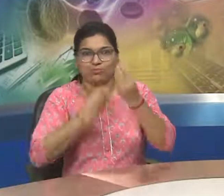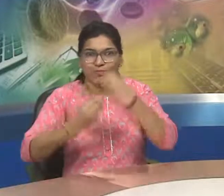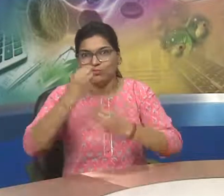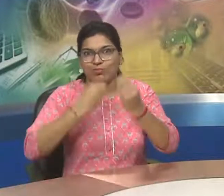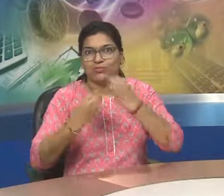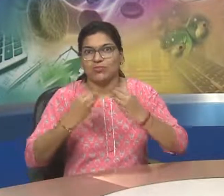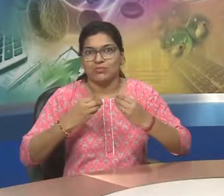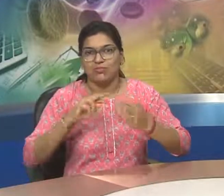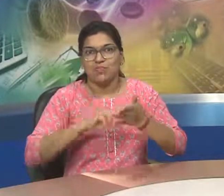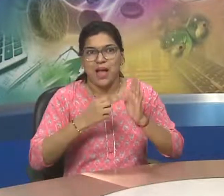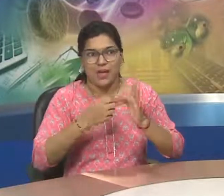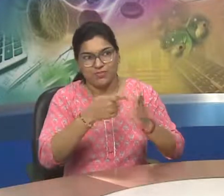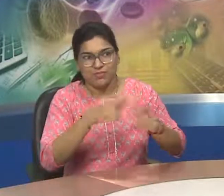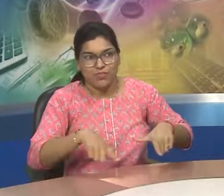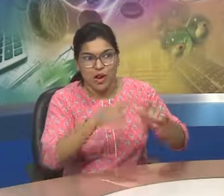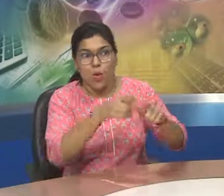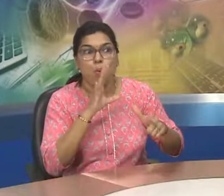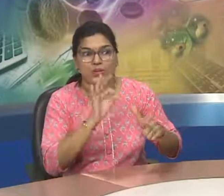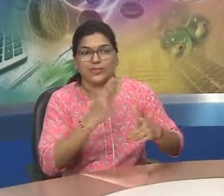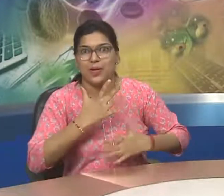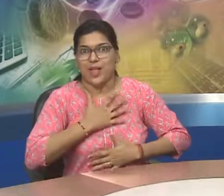living organisms.